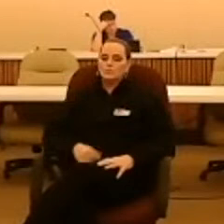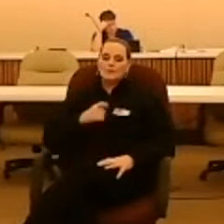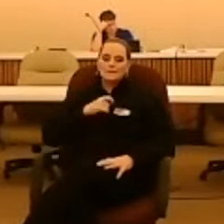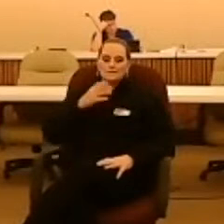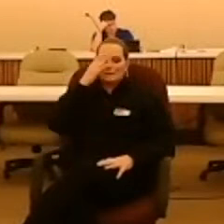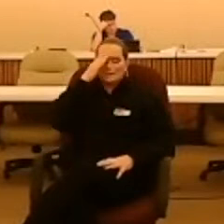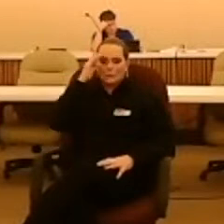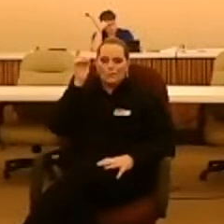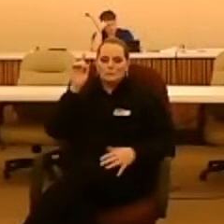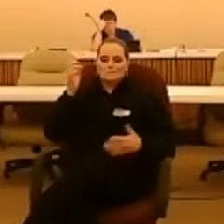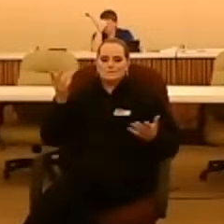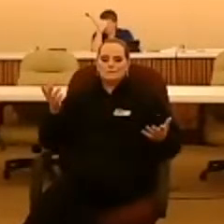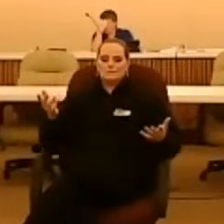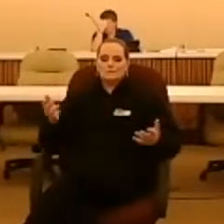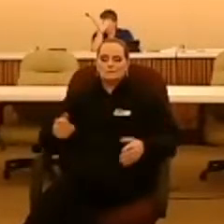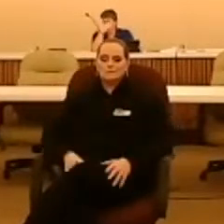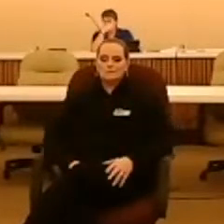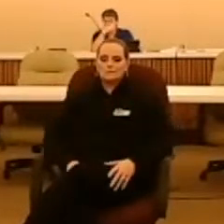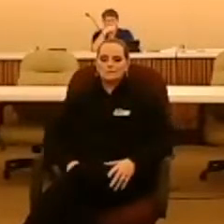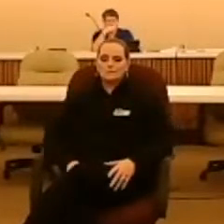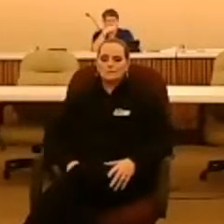on that.